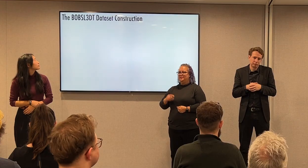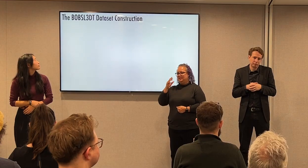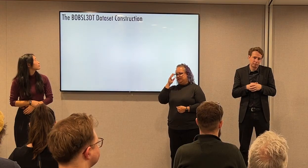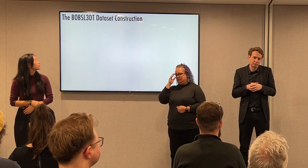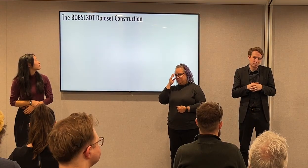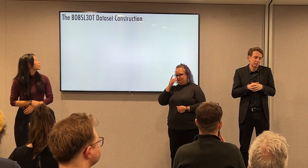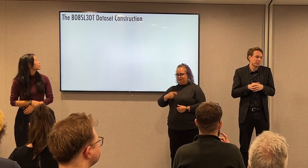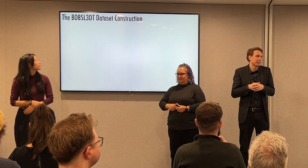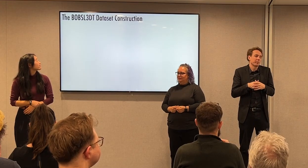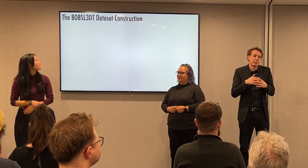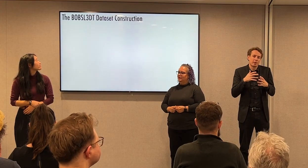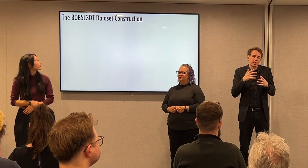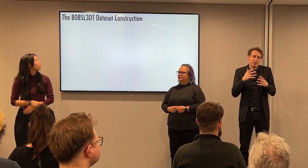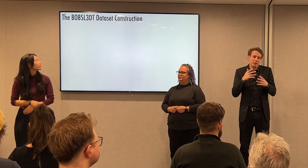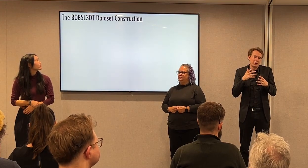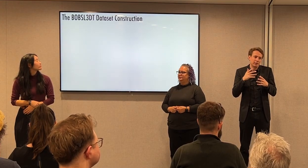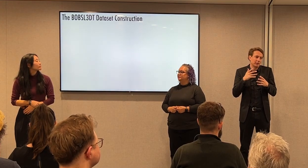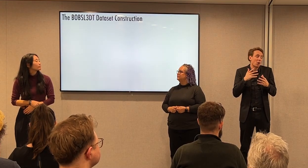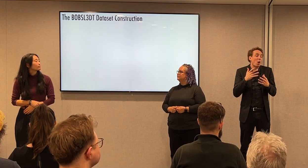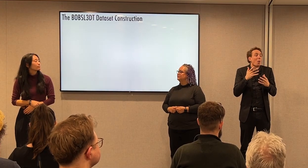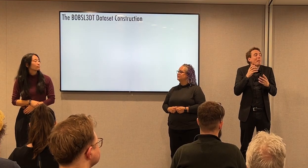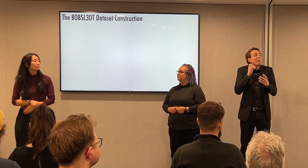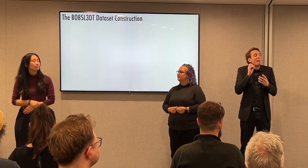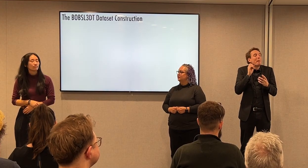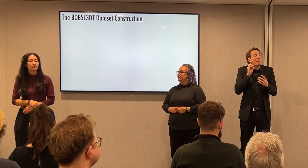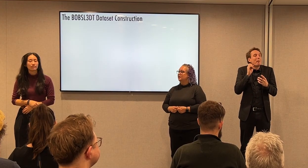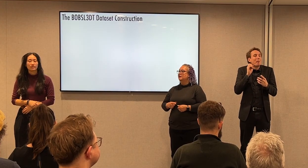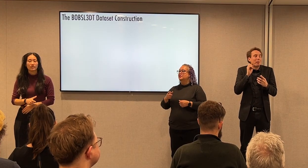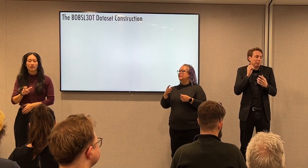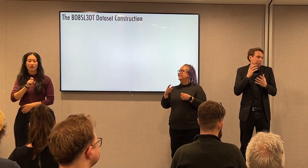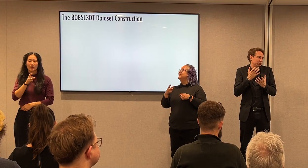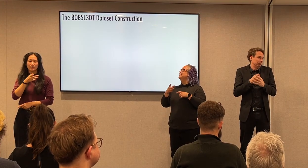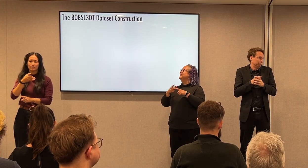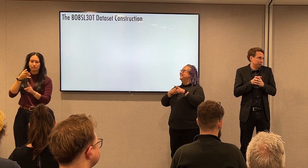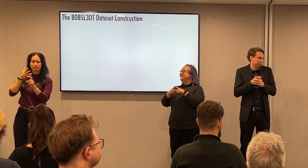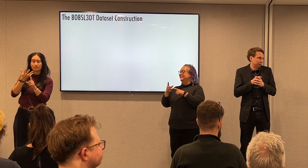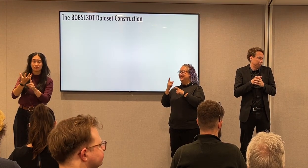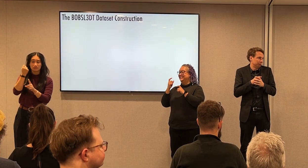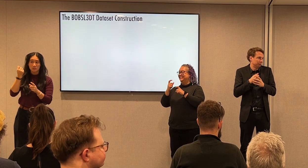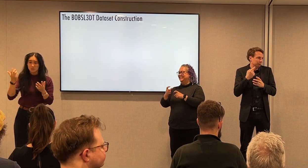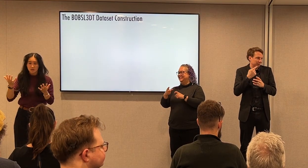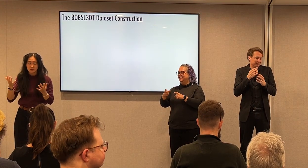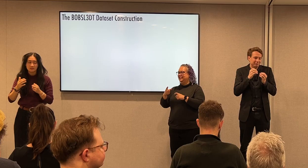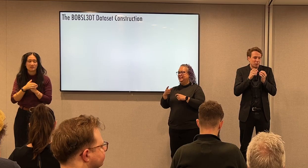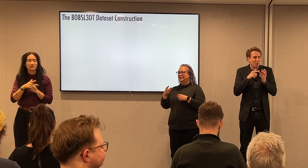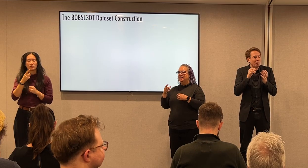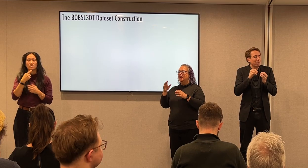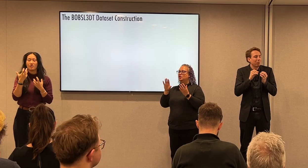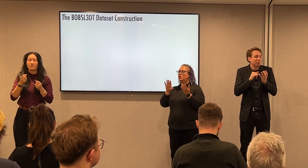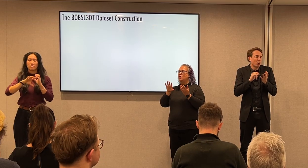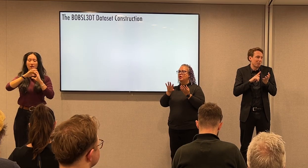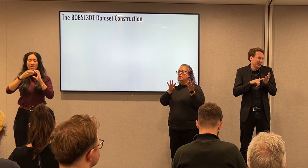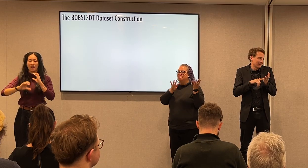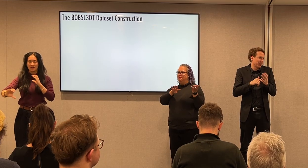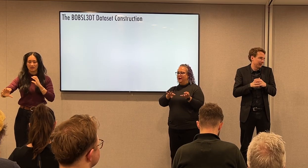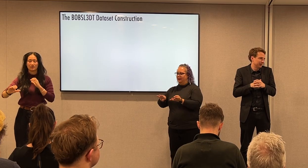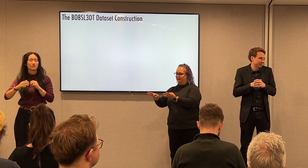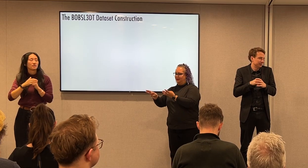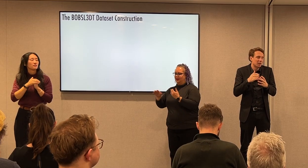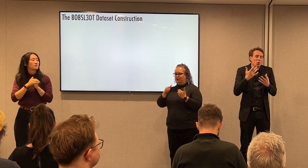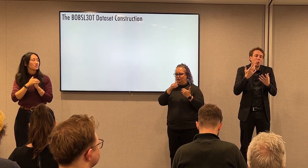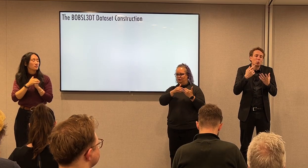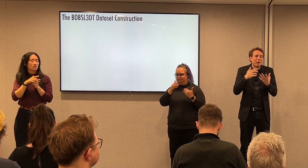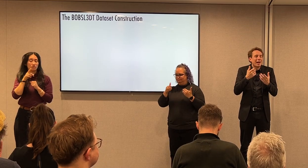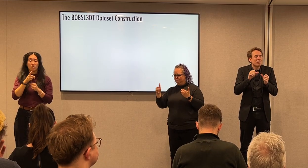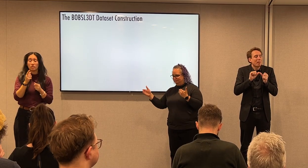So our main contribution is that we provide a pipeline to build a